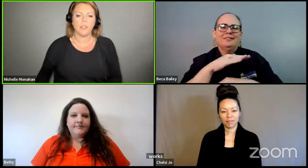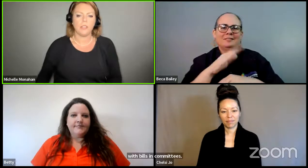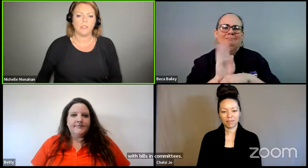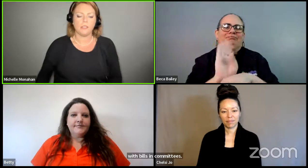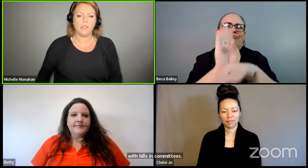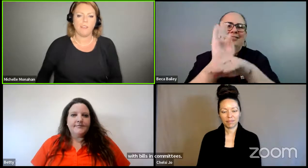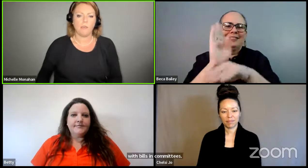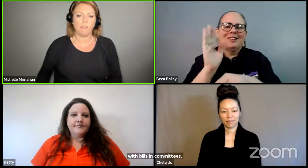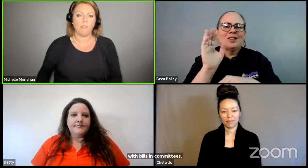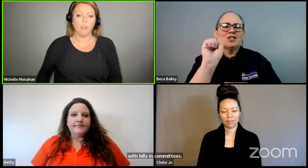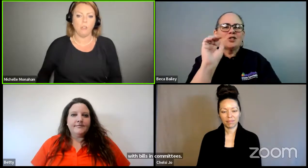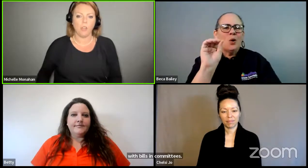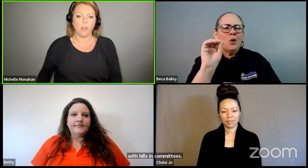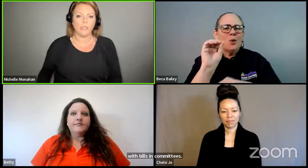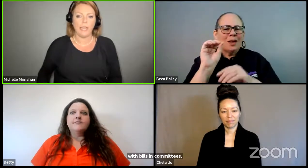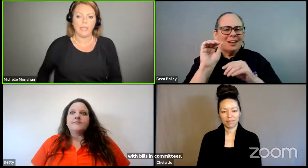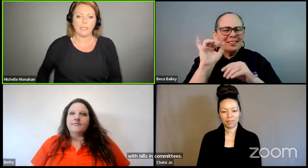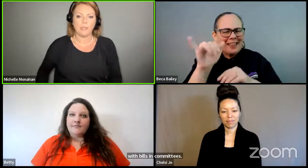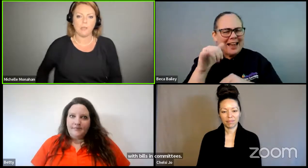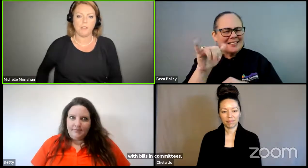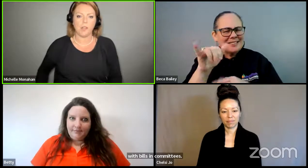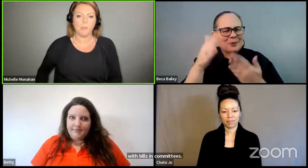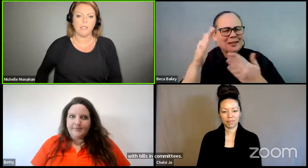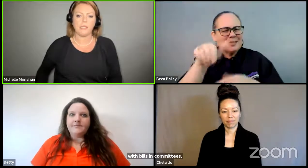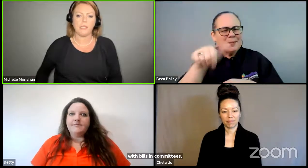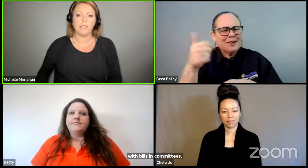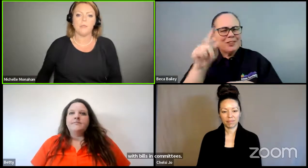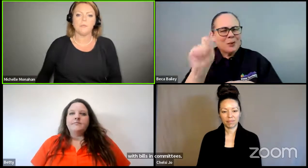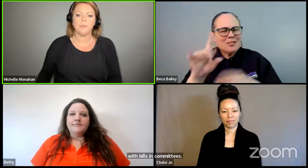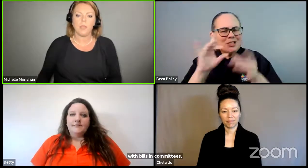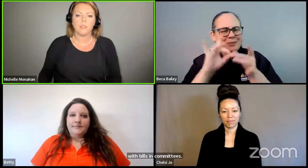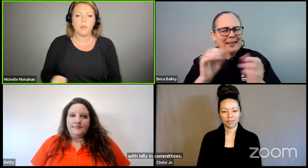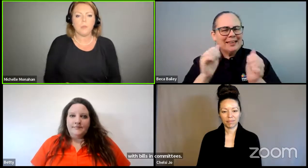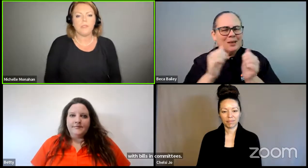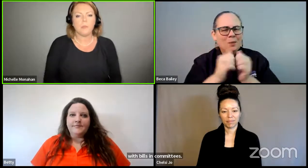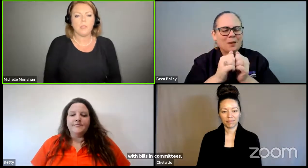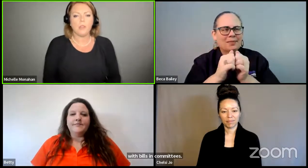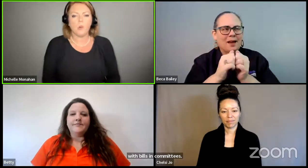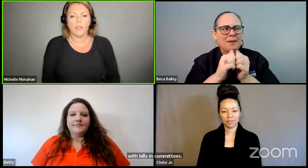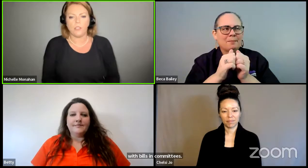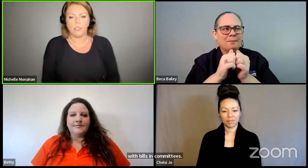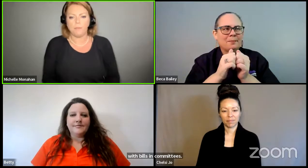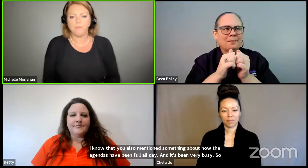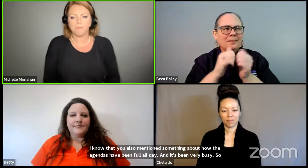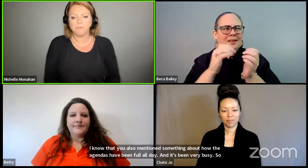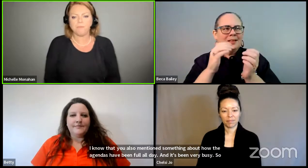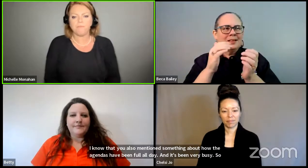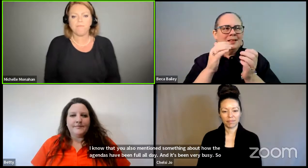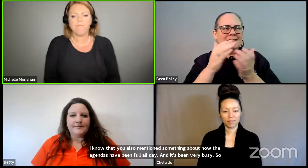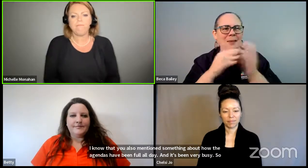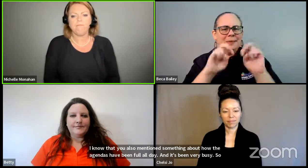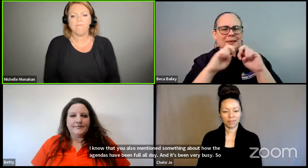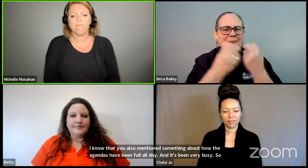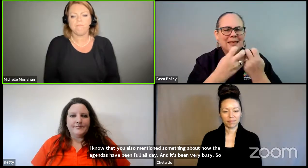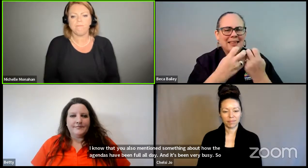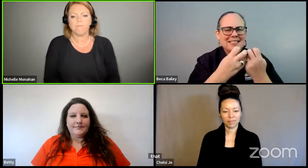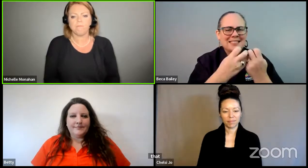the agendas have been full all day and it's been very busy. So that brings up another question.